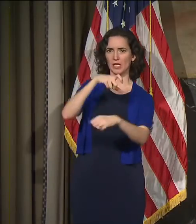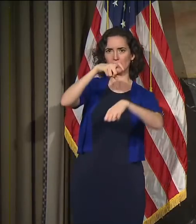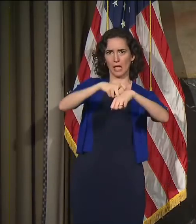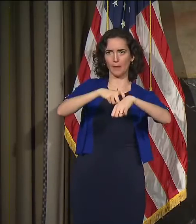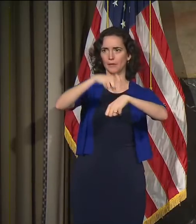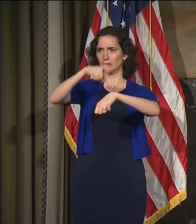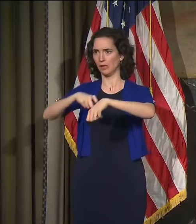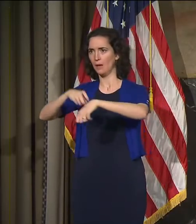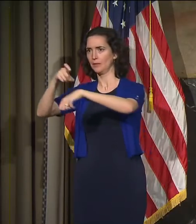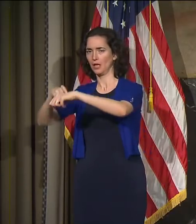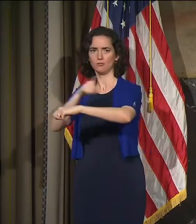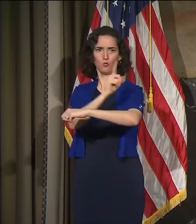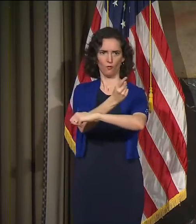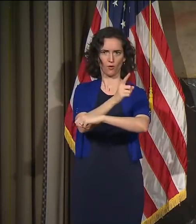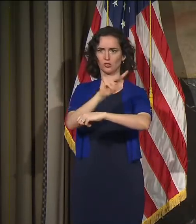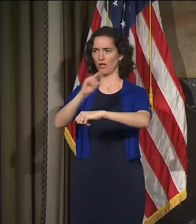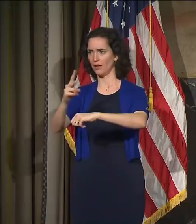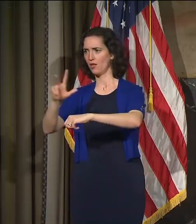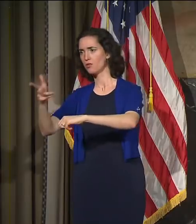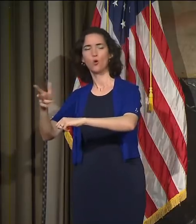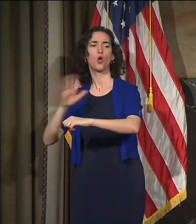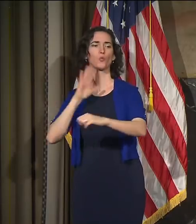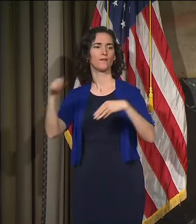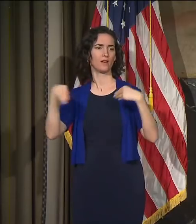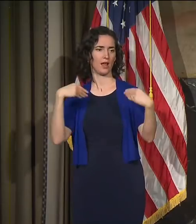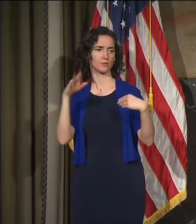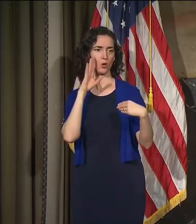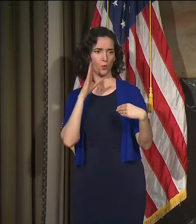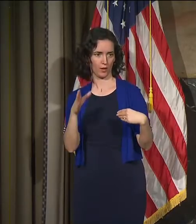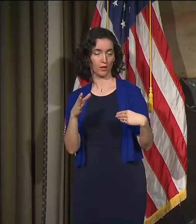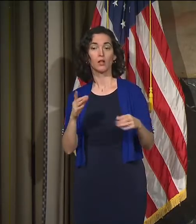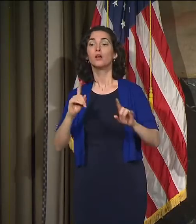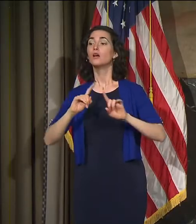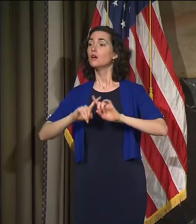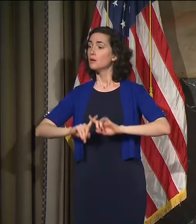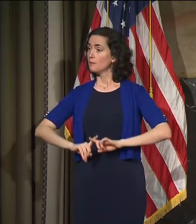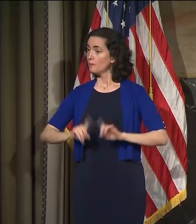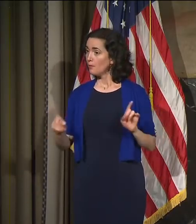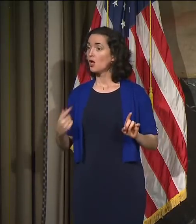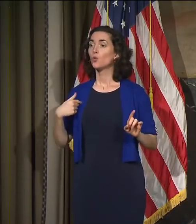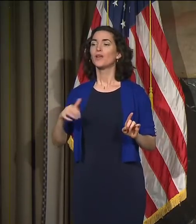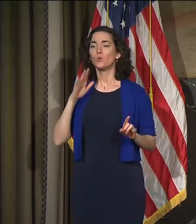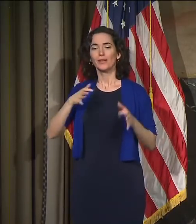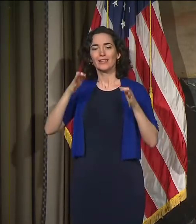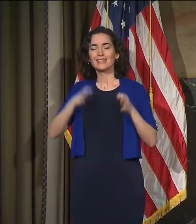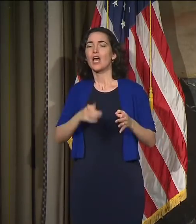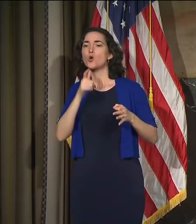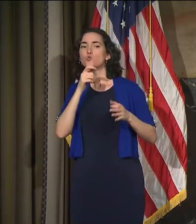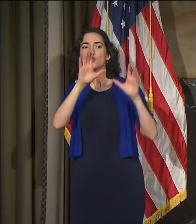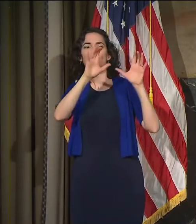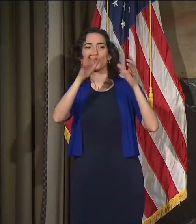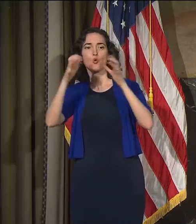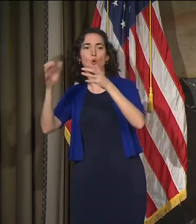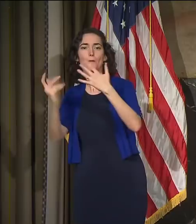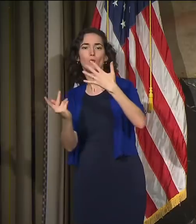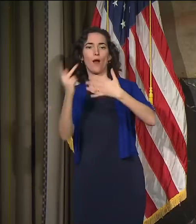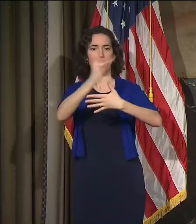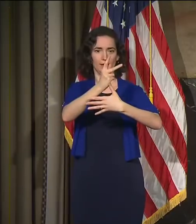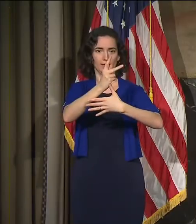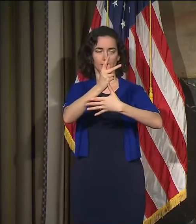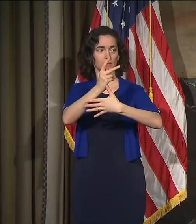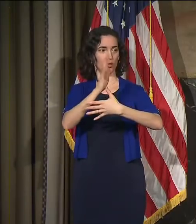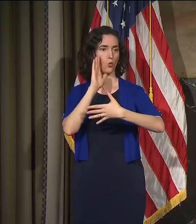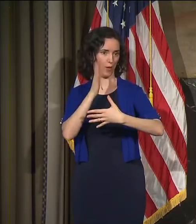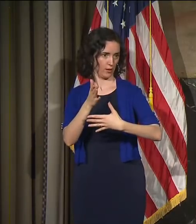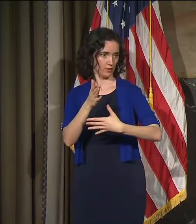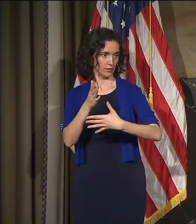off light switches, but we are going to have an order of priority, and we're going to focus within those priorities on